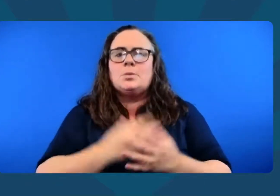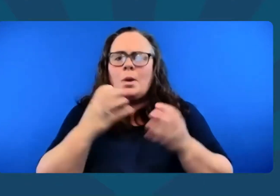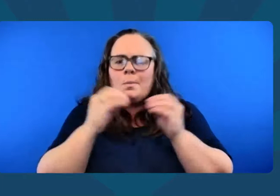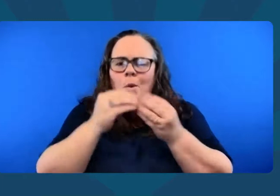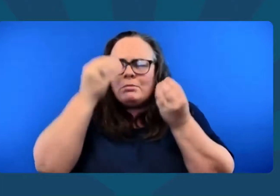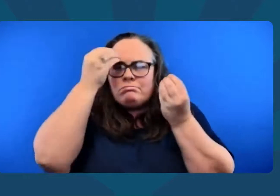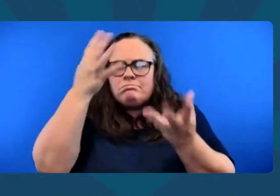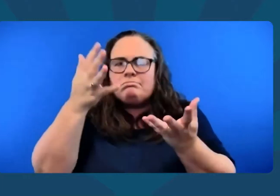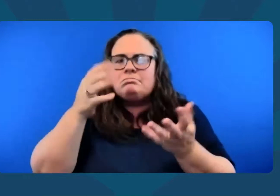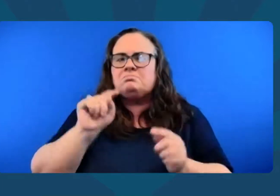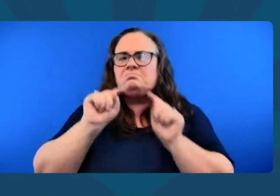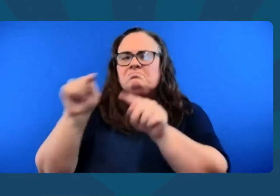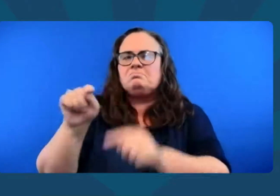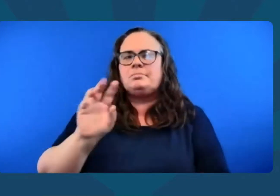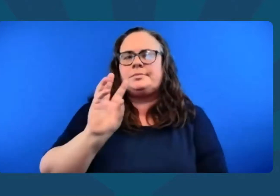Learn more at